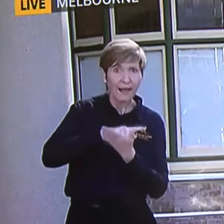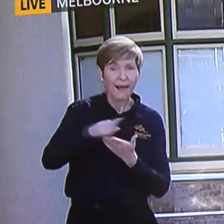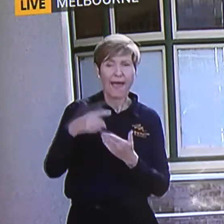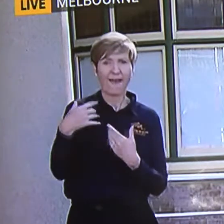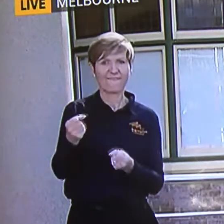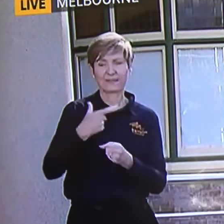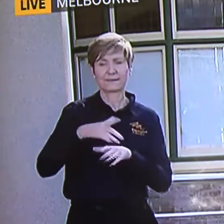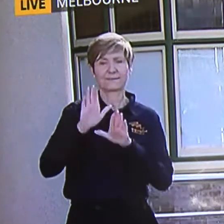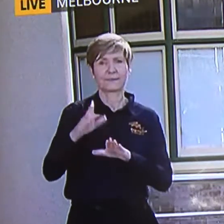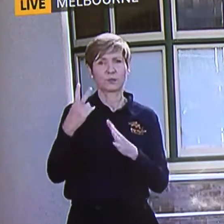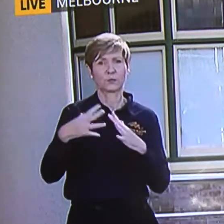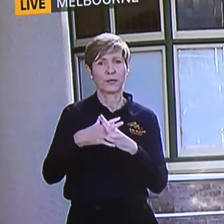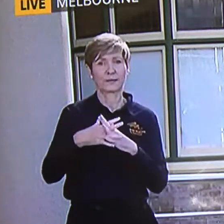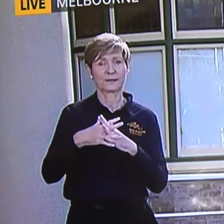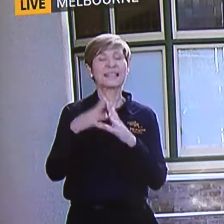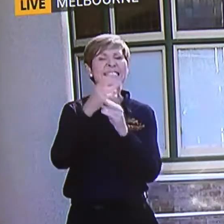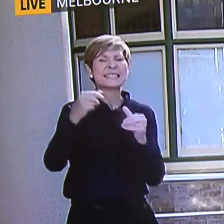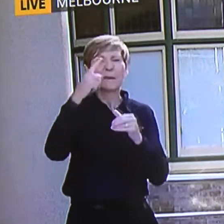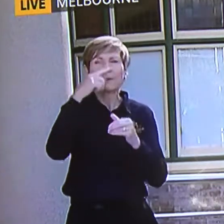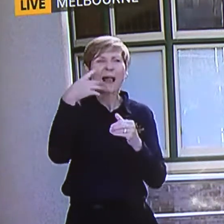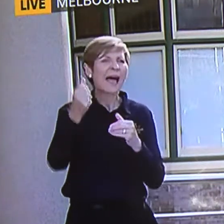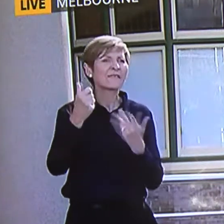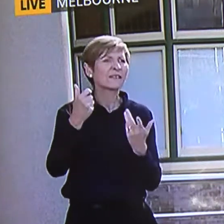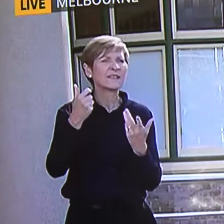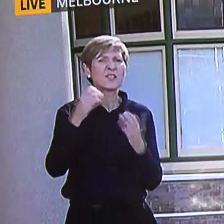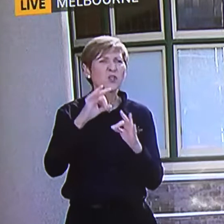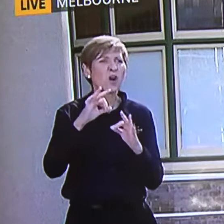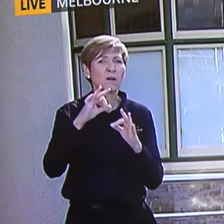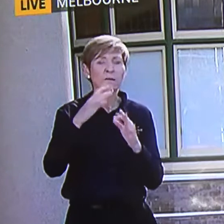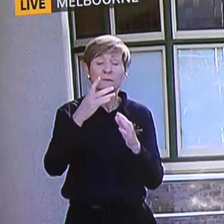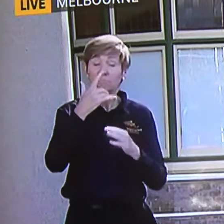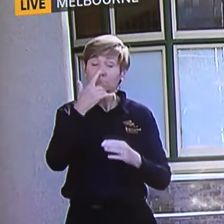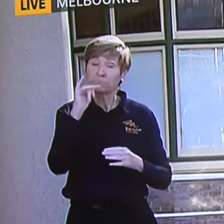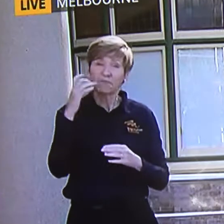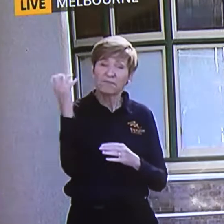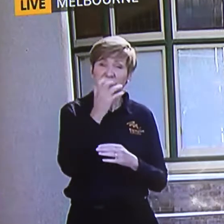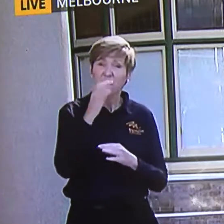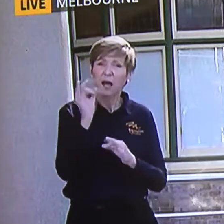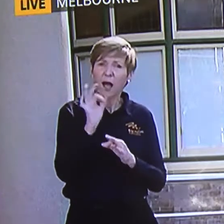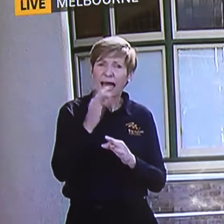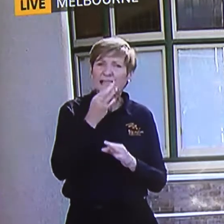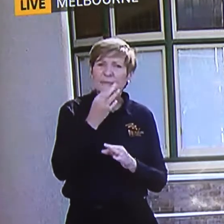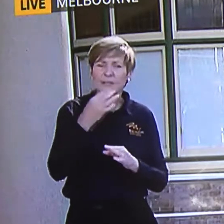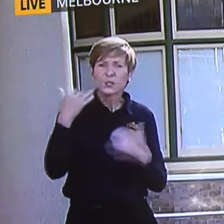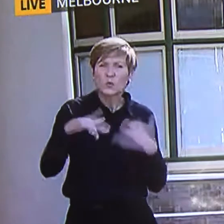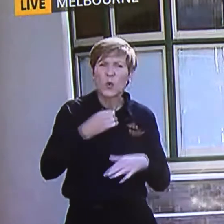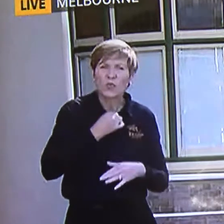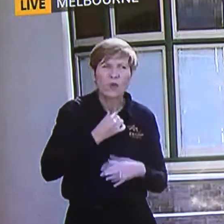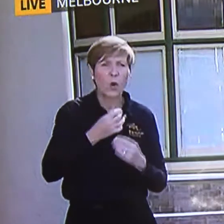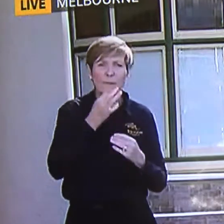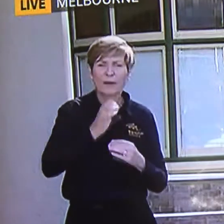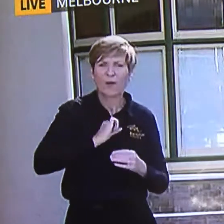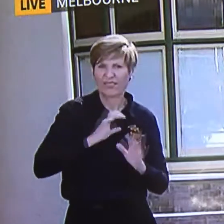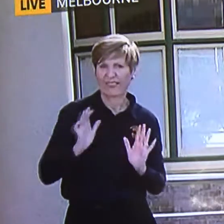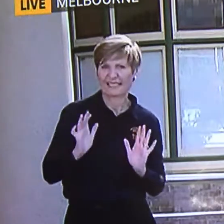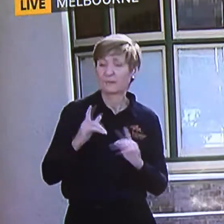the mild to moderate end of the spectrum, and we're very open to these suggestions. One of the great things is that there's a national cabinet and